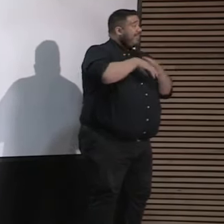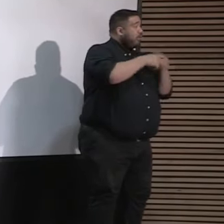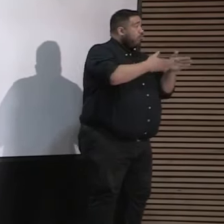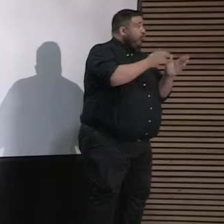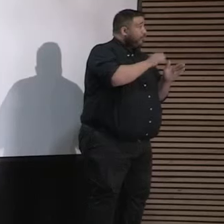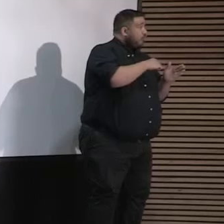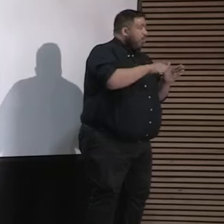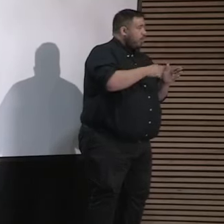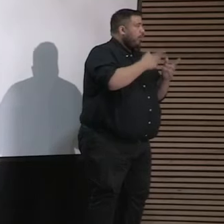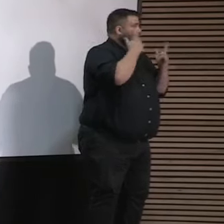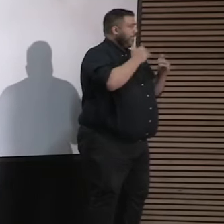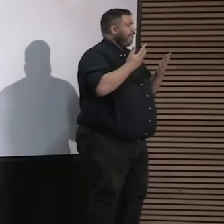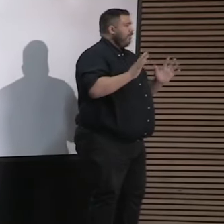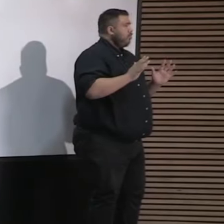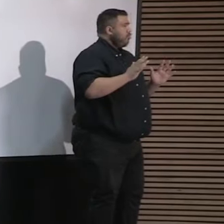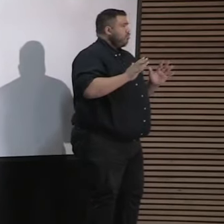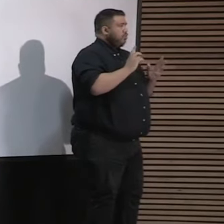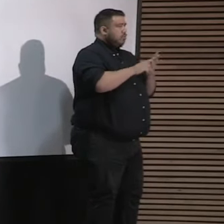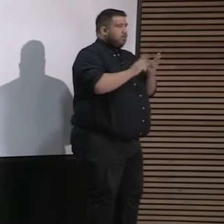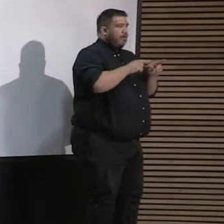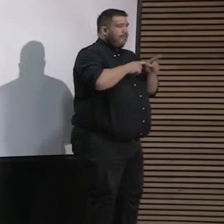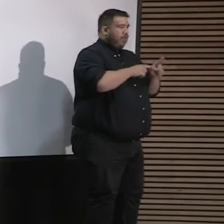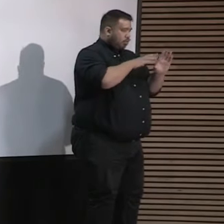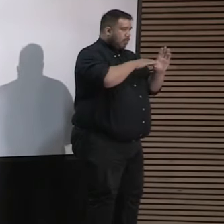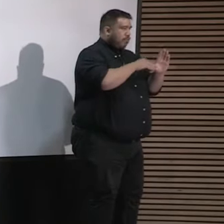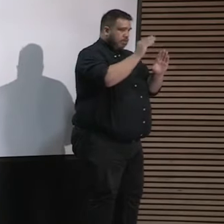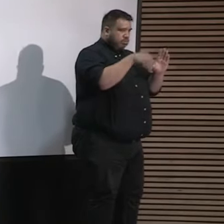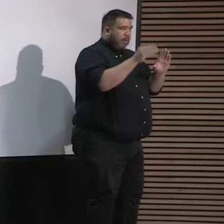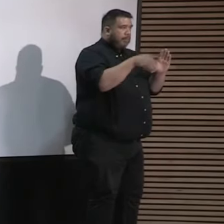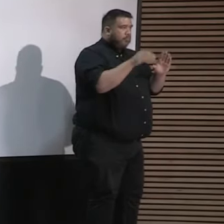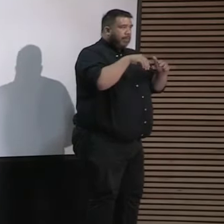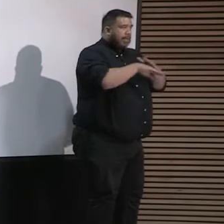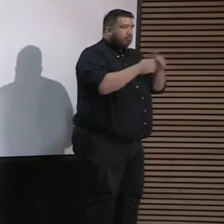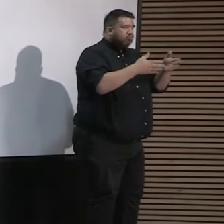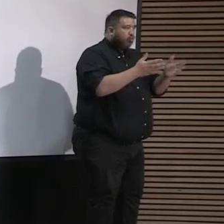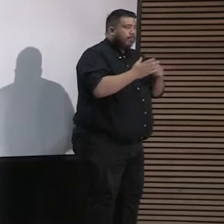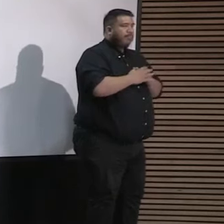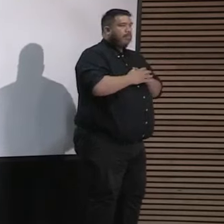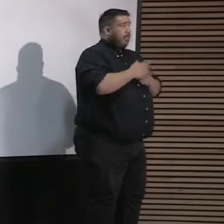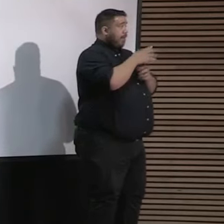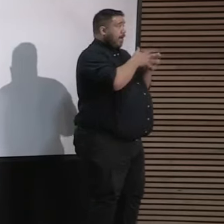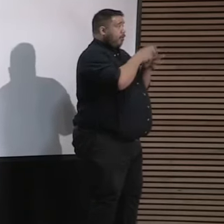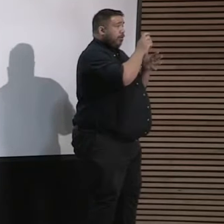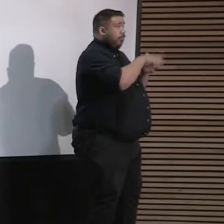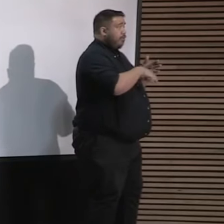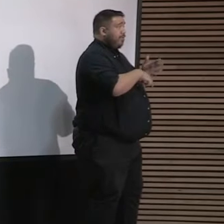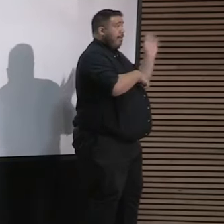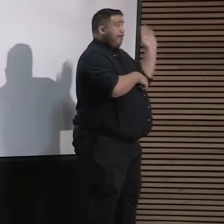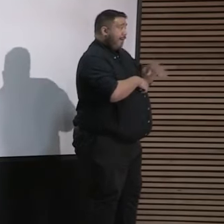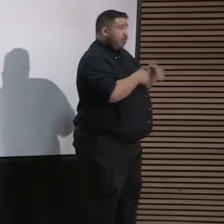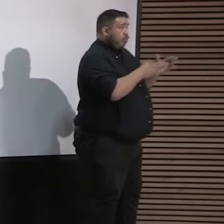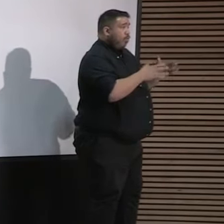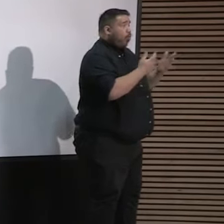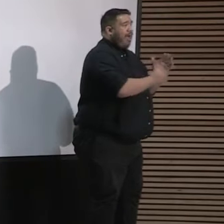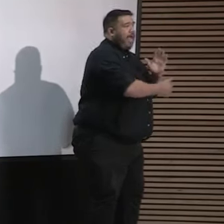have also done through looking through swipe card access is seen the times in which the US returnee was out of the room. She